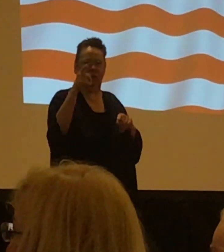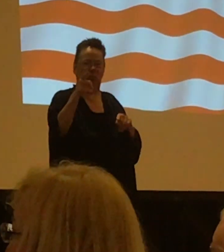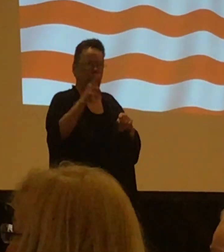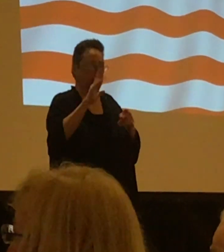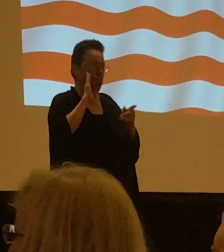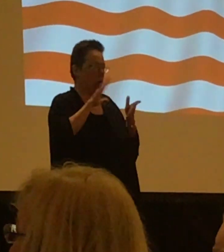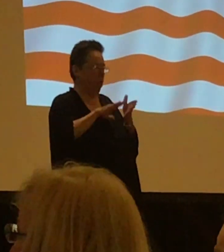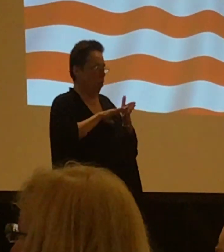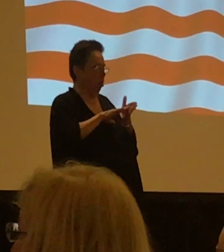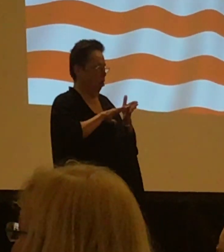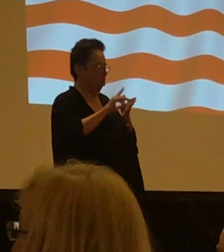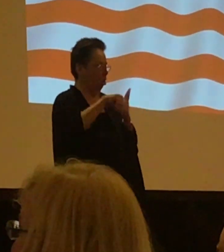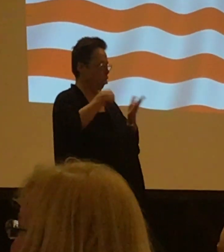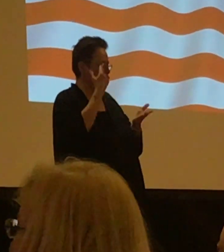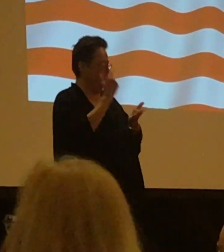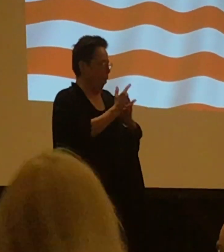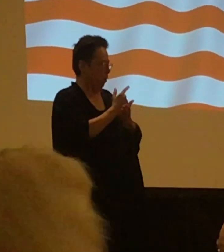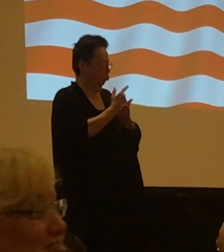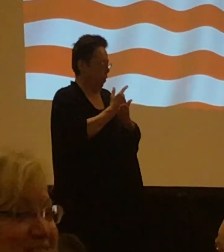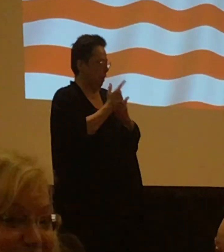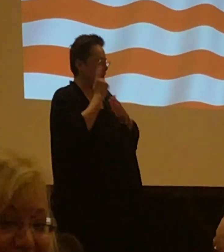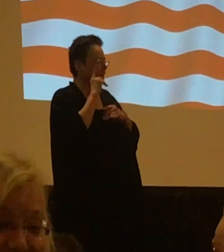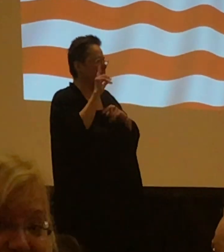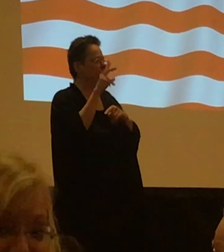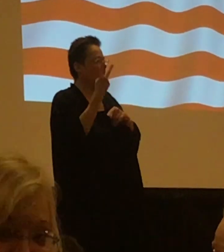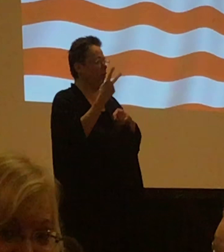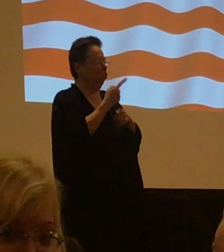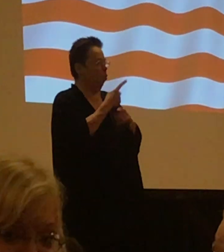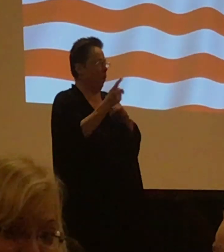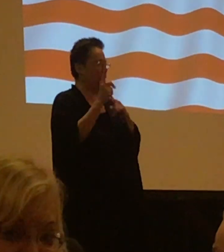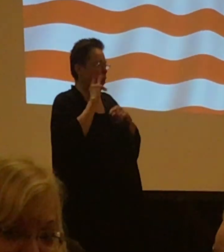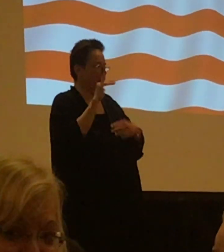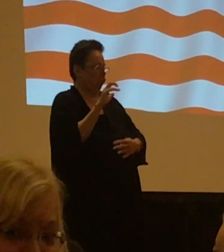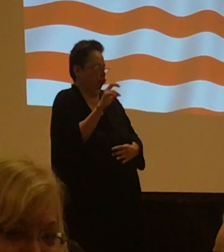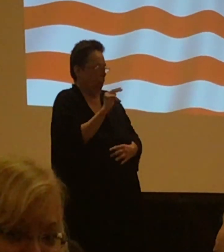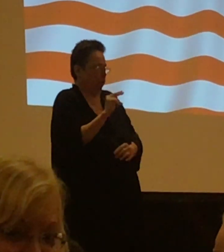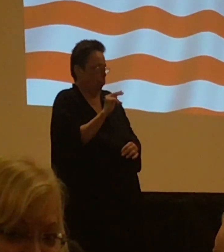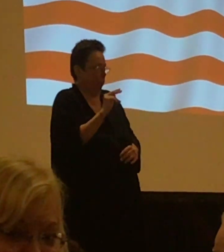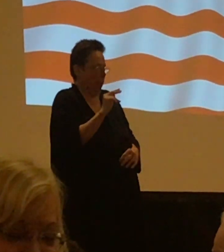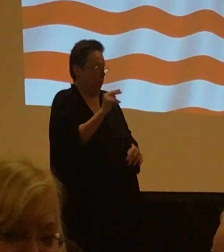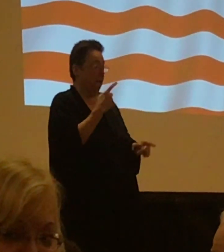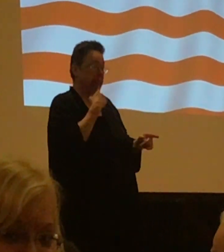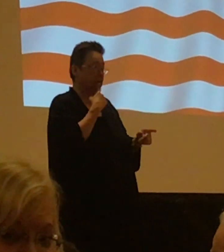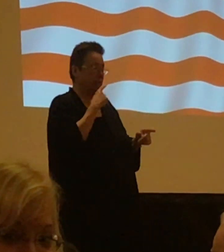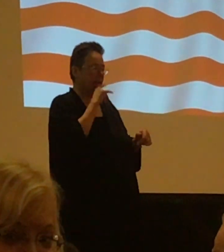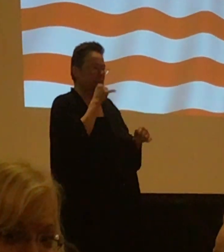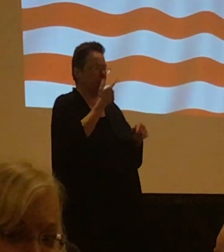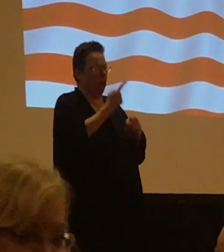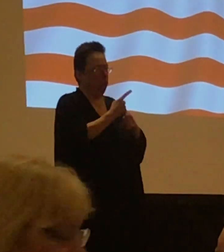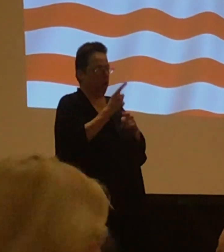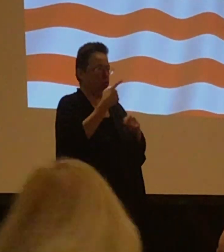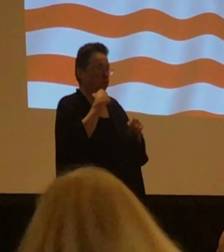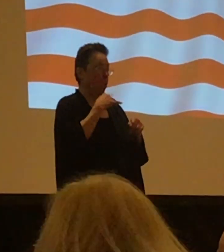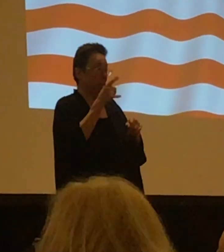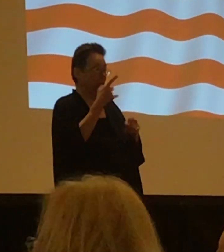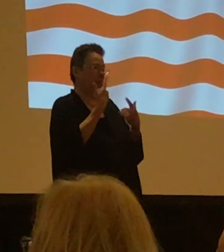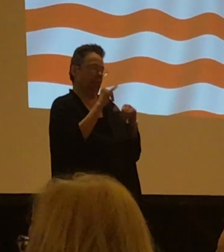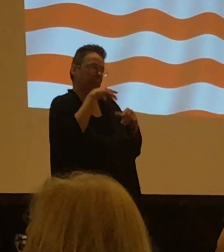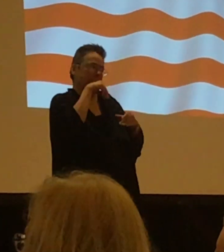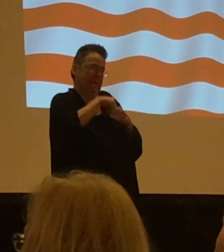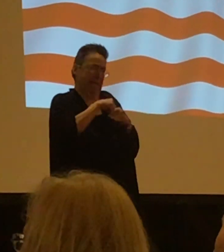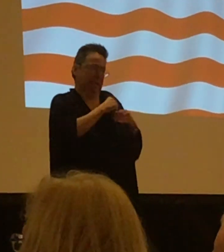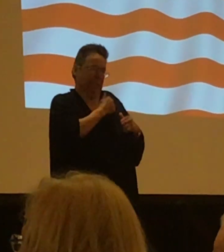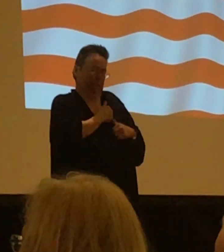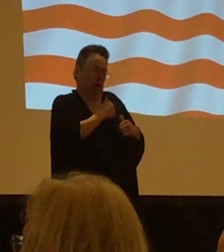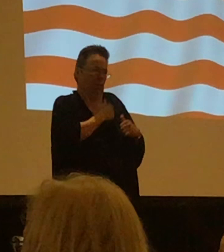out in, I think, the second week of January. She said it would not be appropriate while she's still in